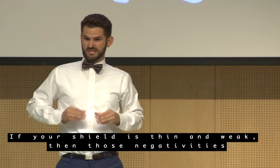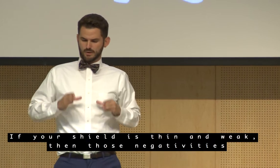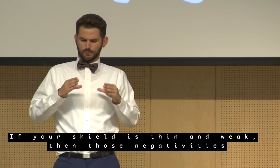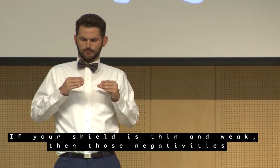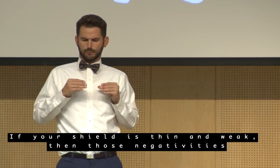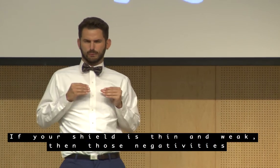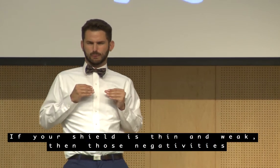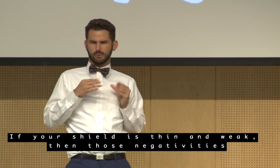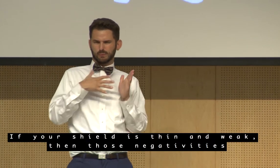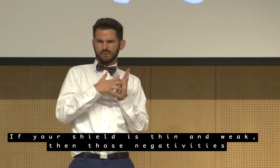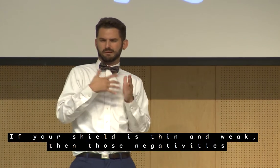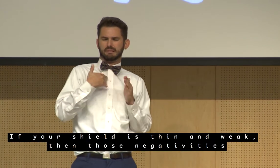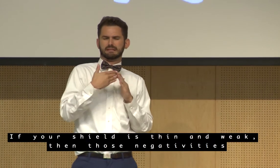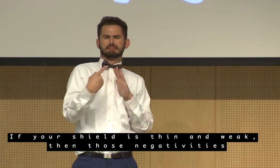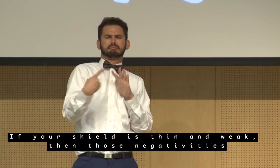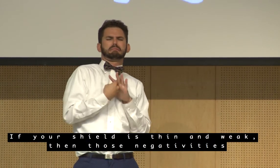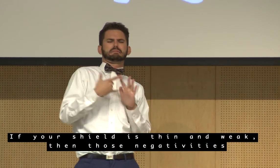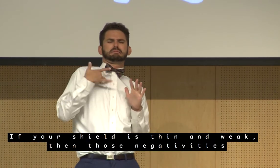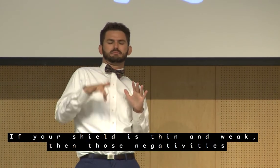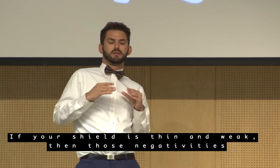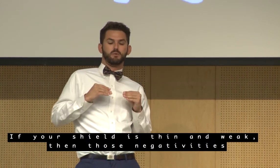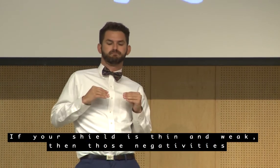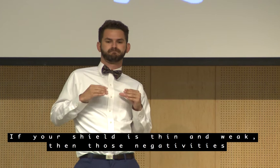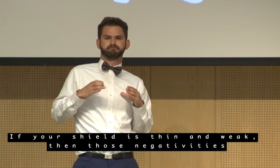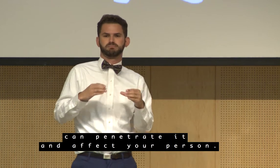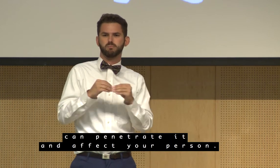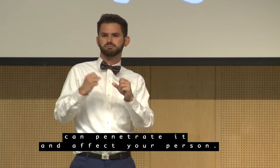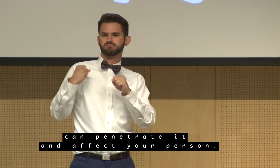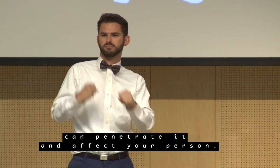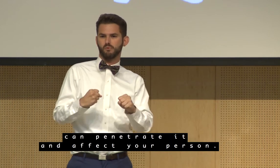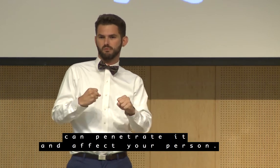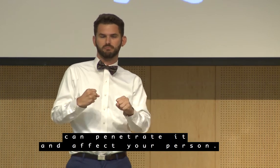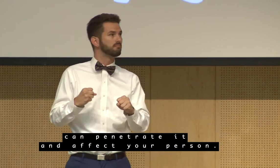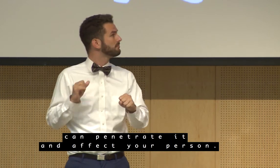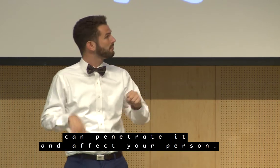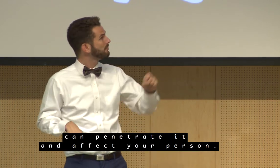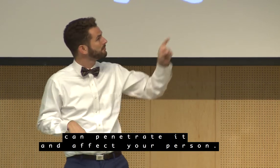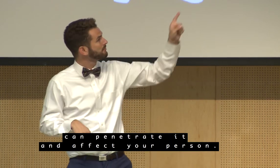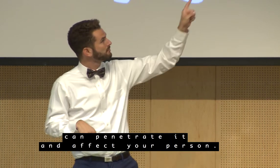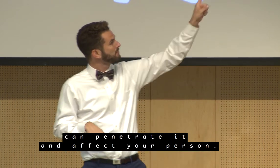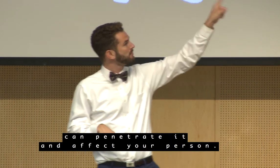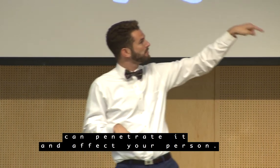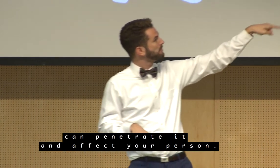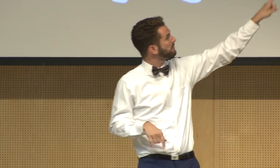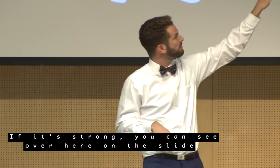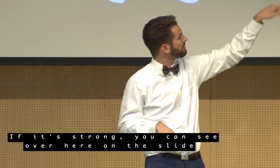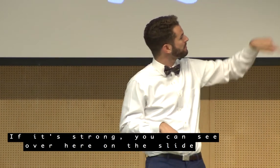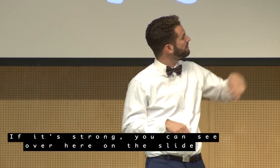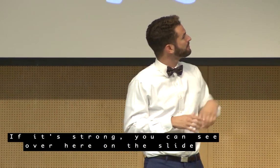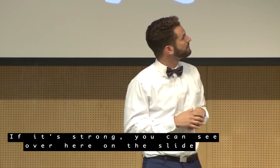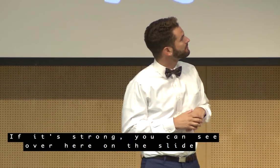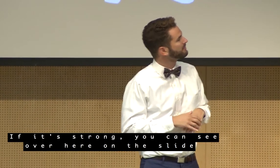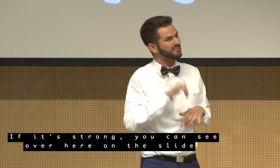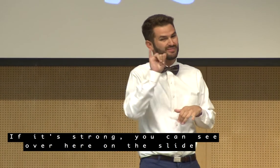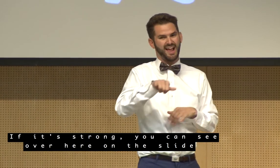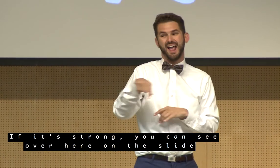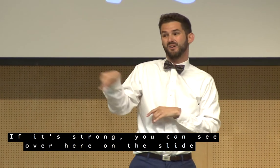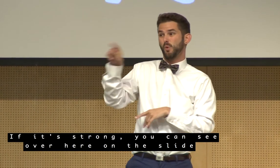If your shield is thin and weak, then those negativities can penetrate it and affect your person. If it's strong, you can see over here